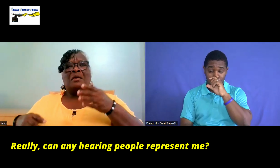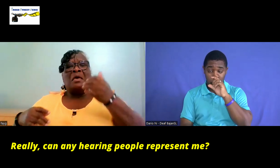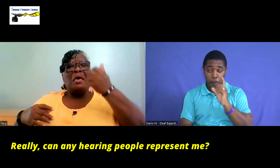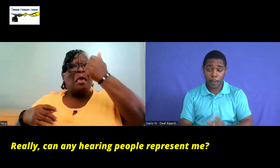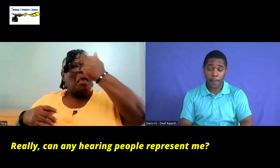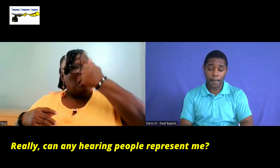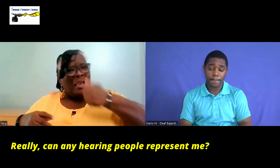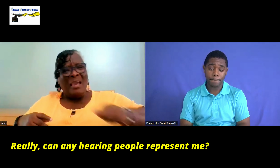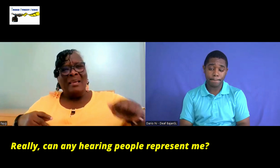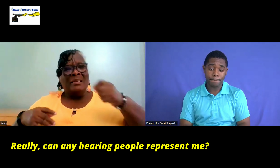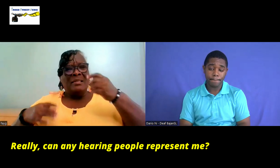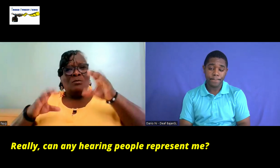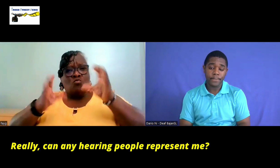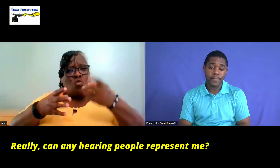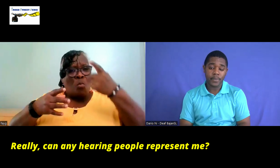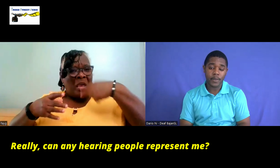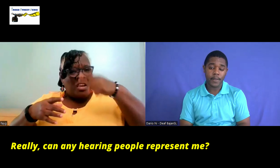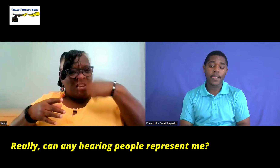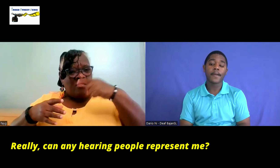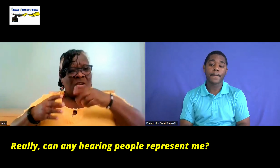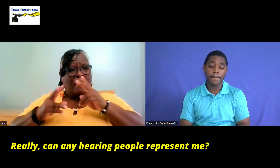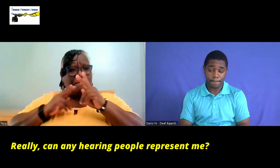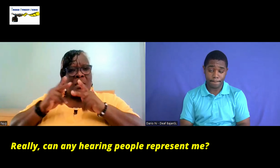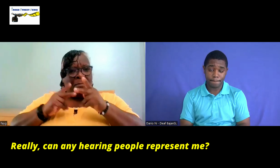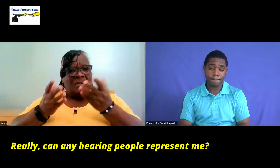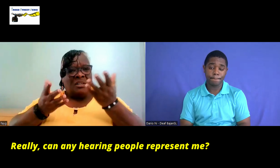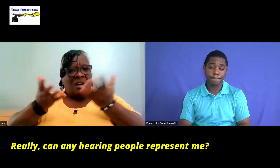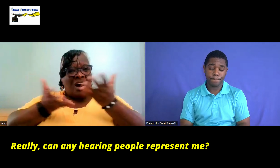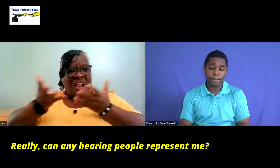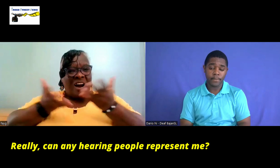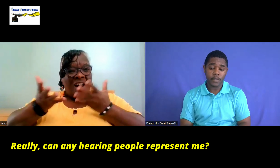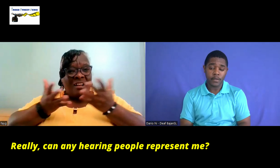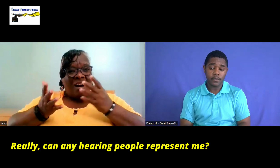Really? Can any hearing people represent me?